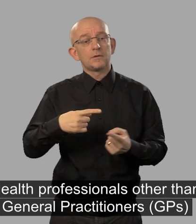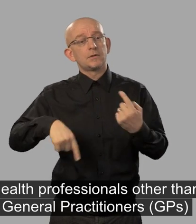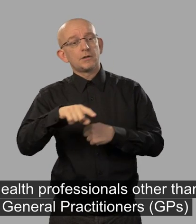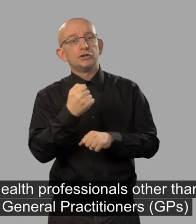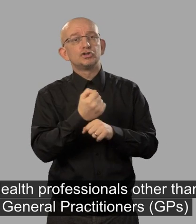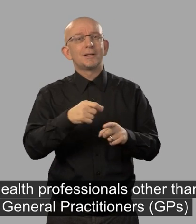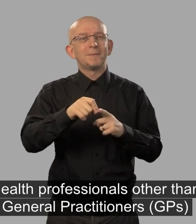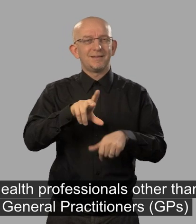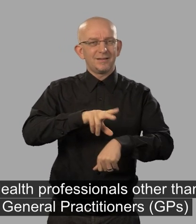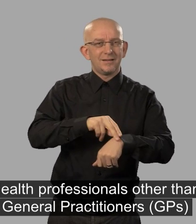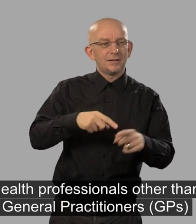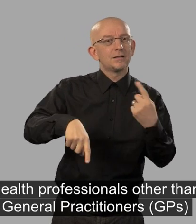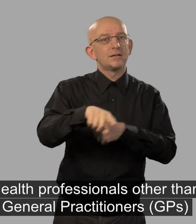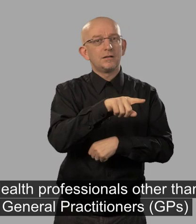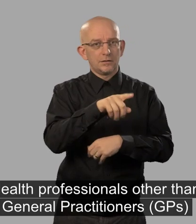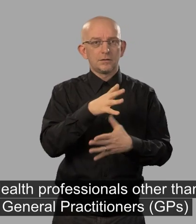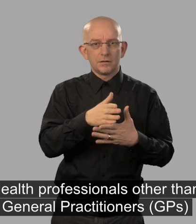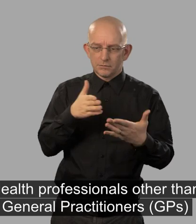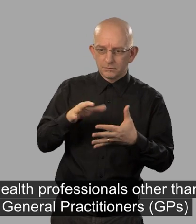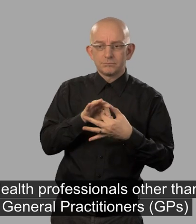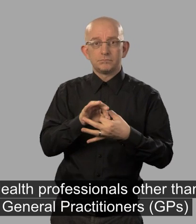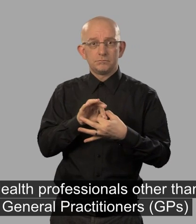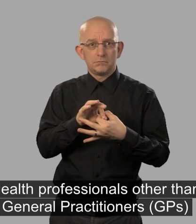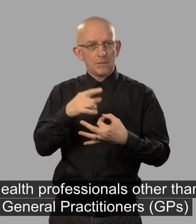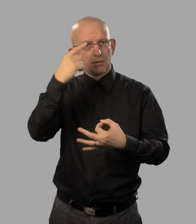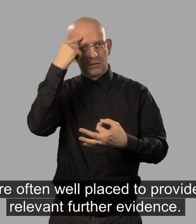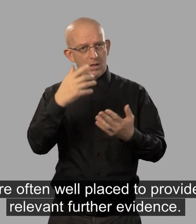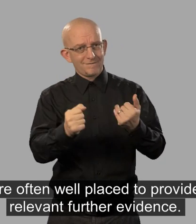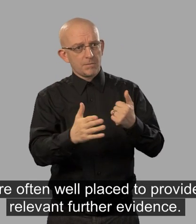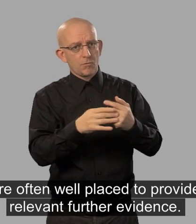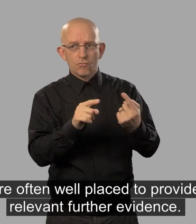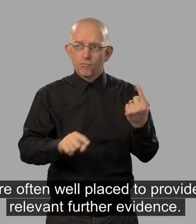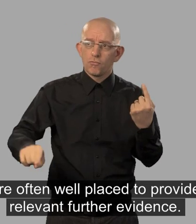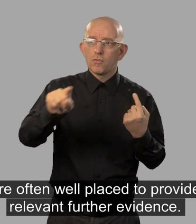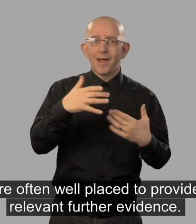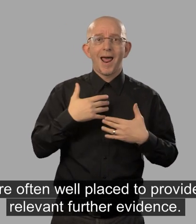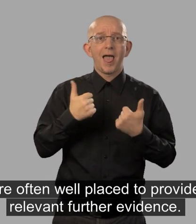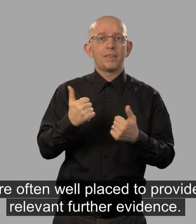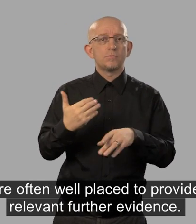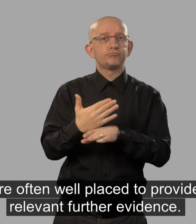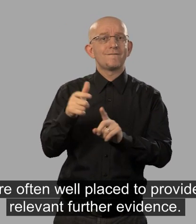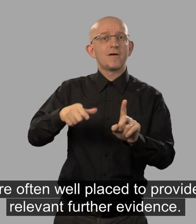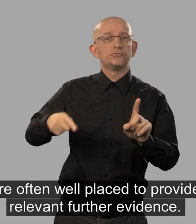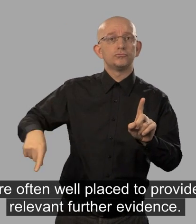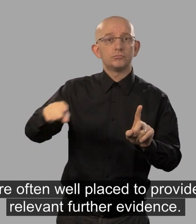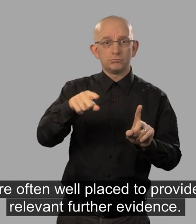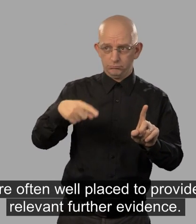Health professionals, other than general practitioners, GPs, are often well placed to provide relevant